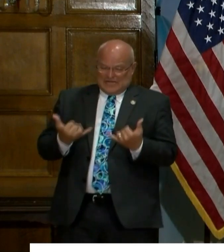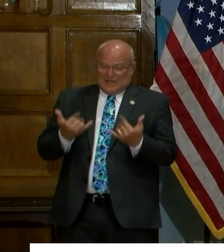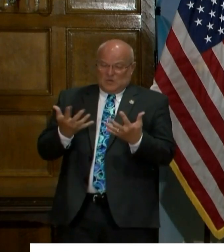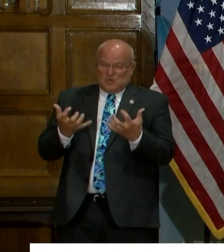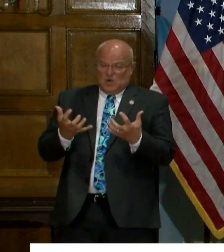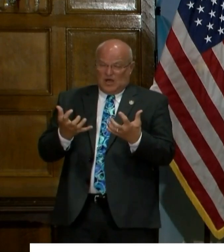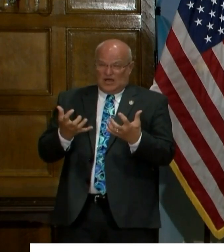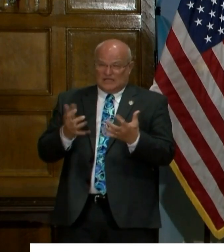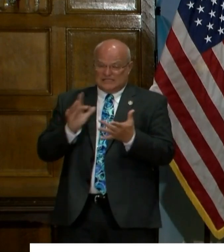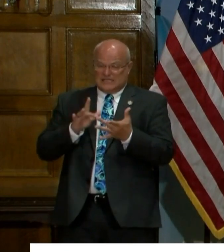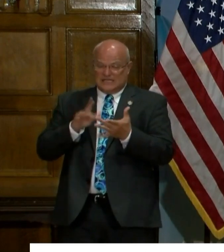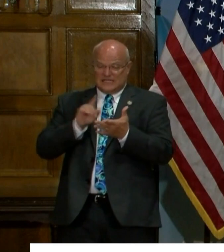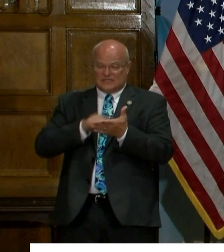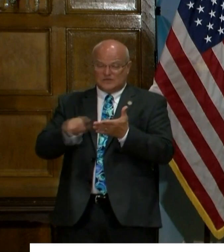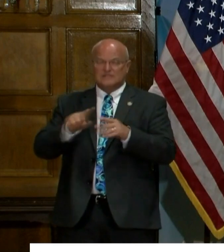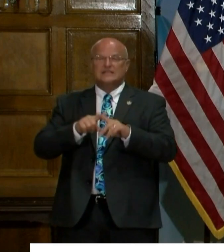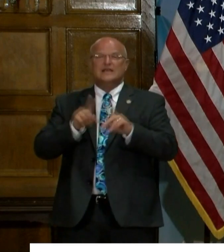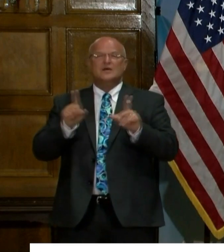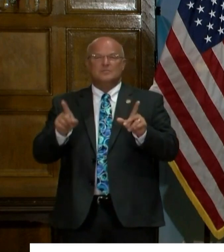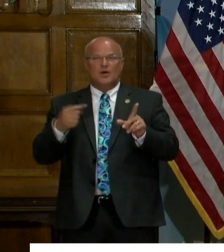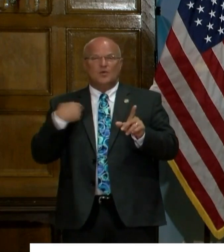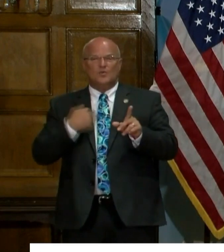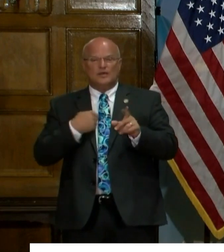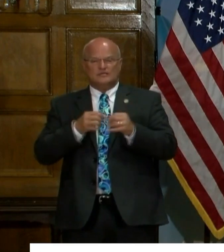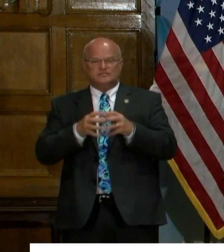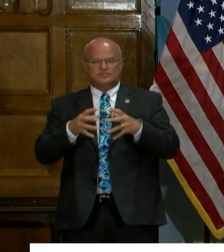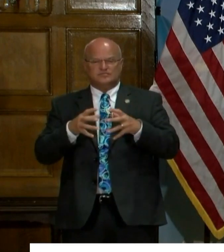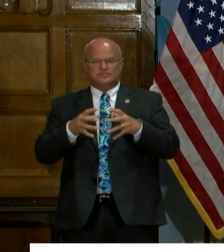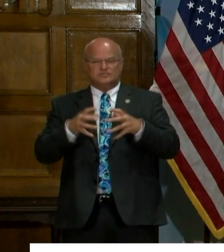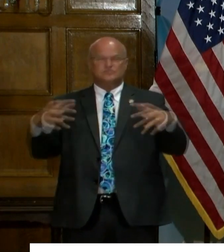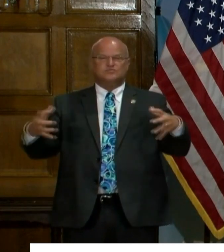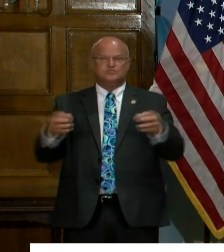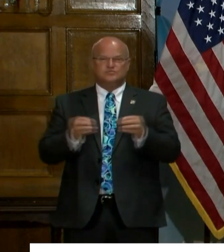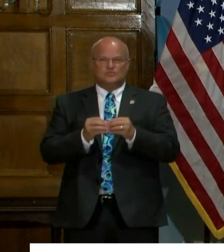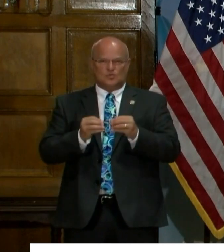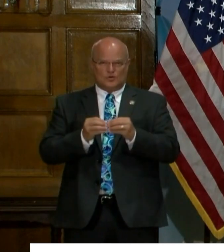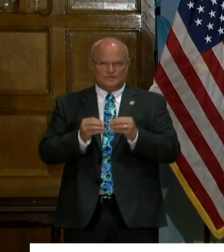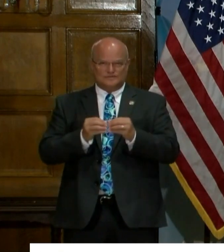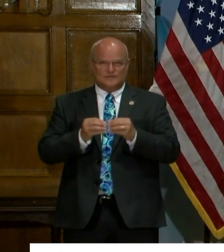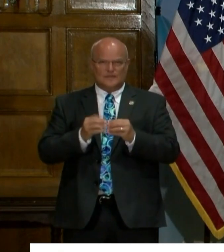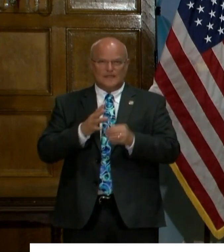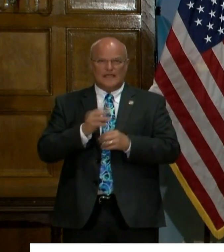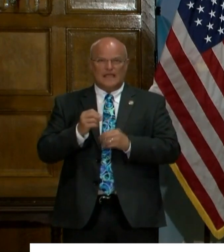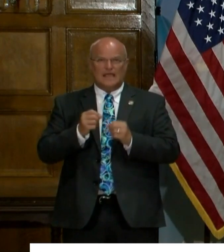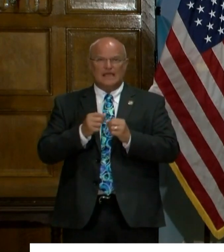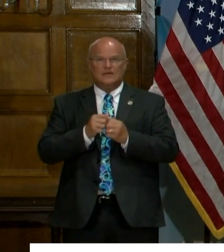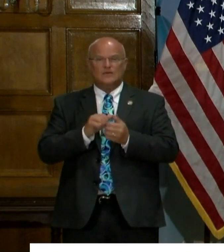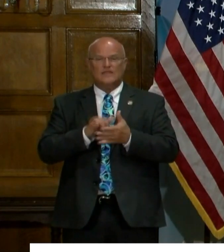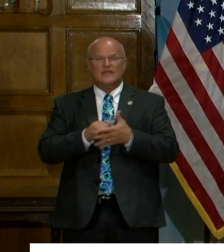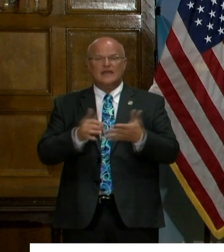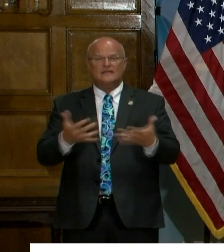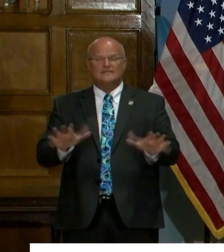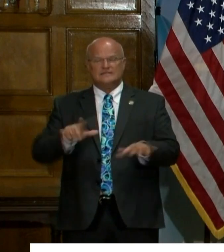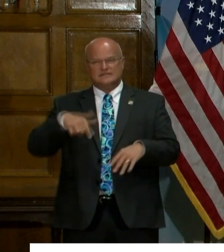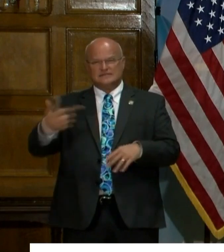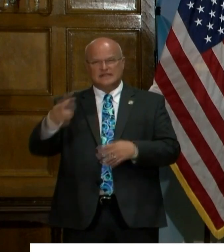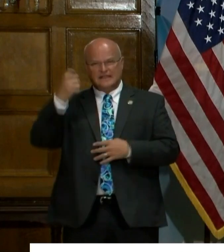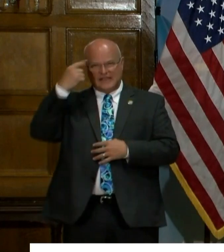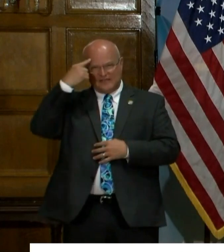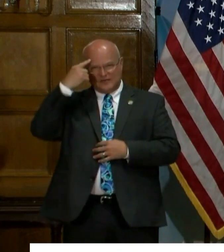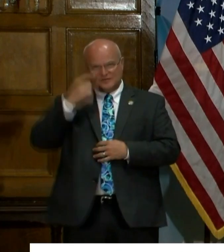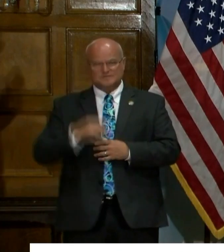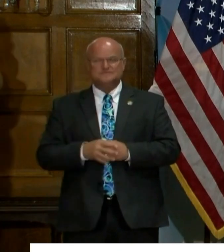and contact tracing, but we are expanding our capacity. And with that, I'll turn it back over to the governor.